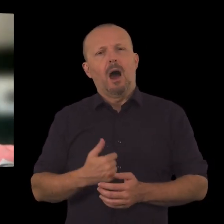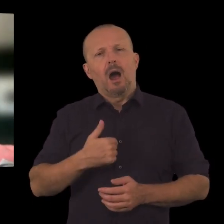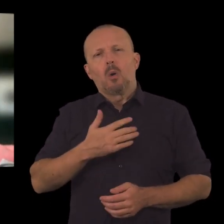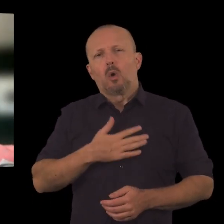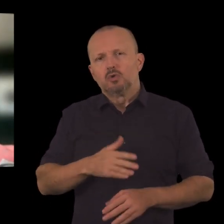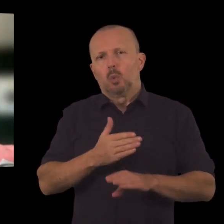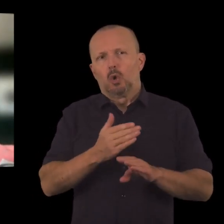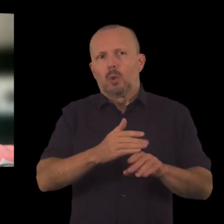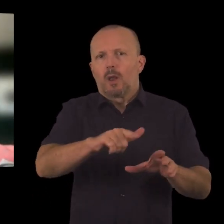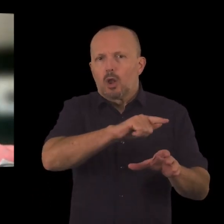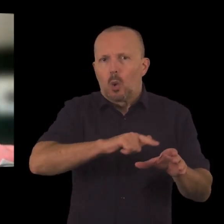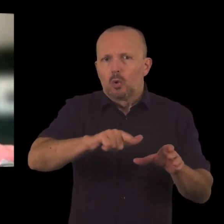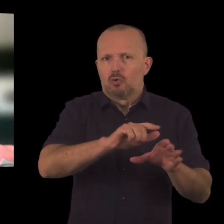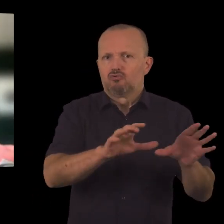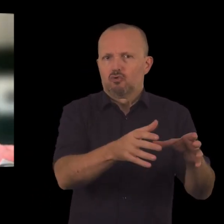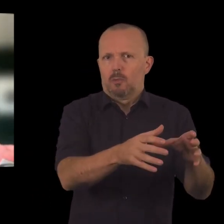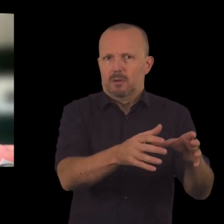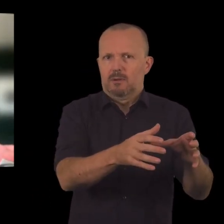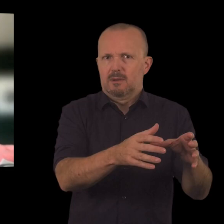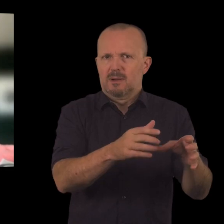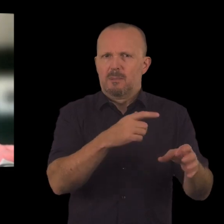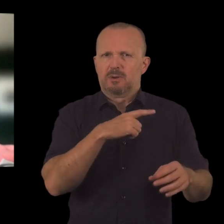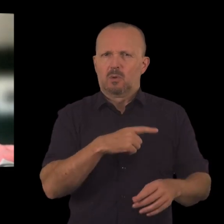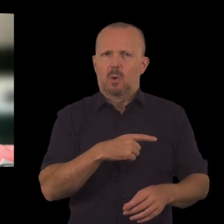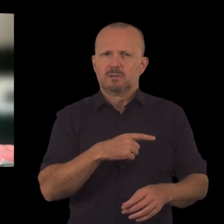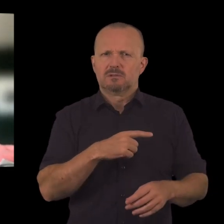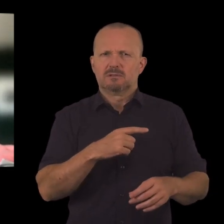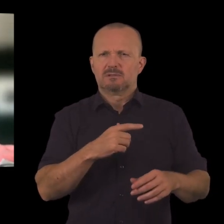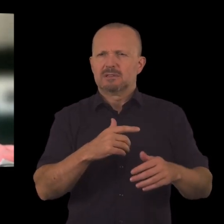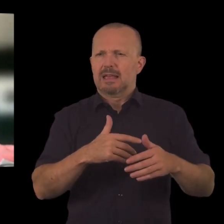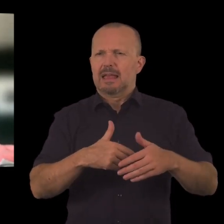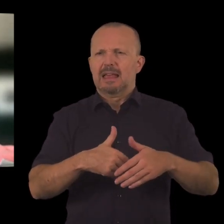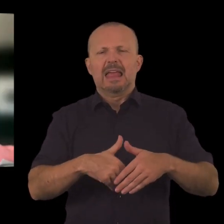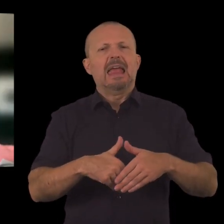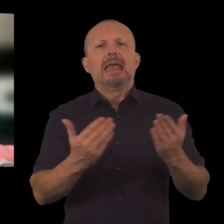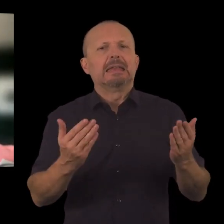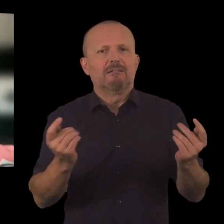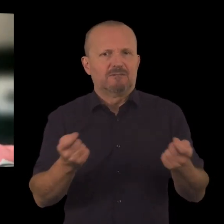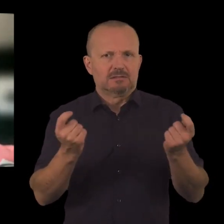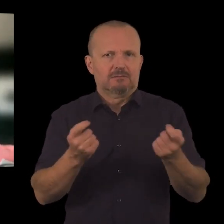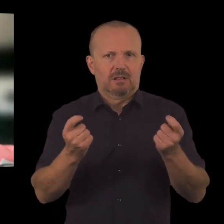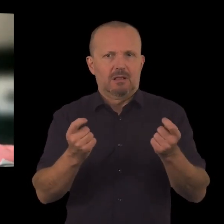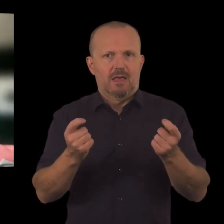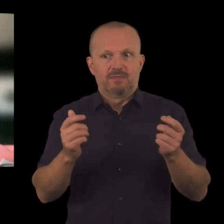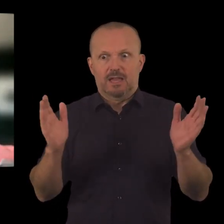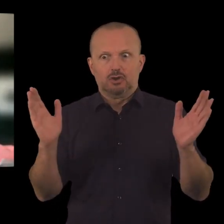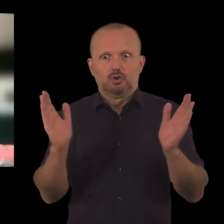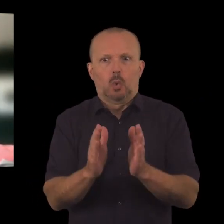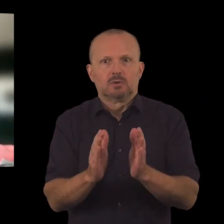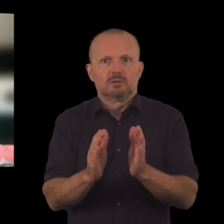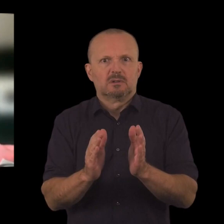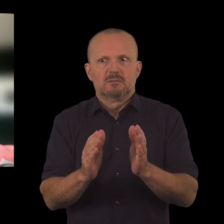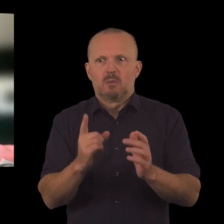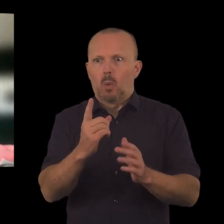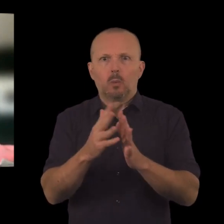think for me, that was a big part of wanting to work with a local group, because definitely, I think at any